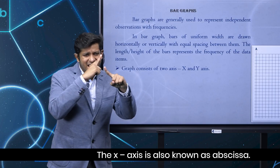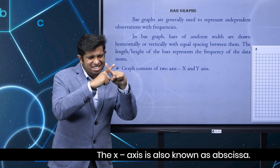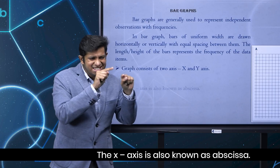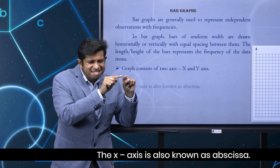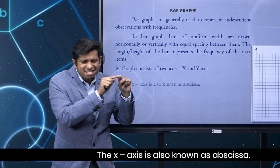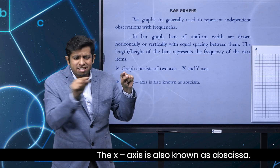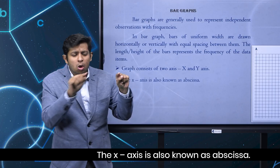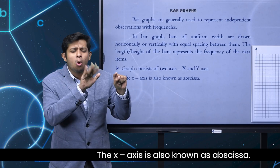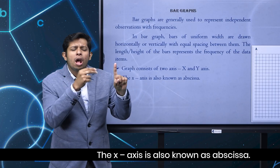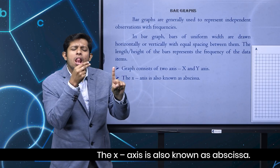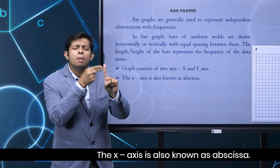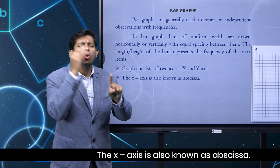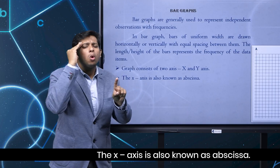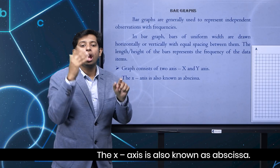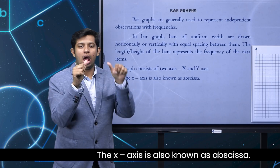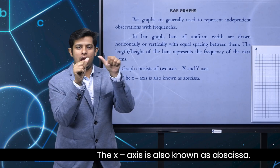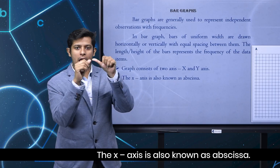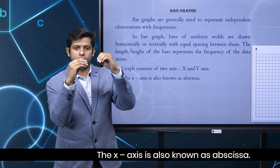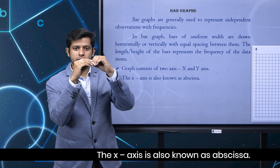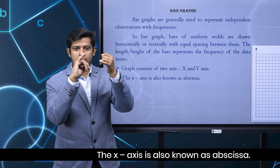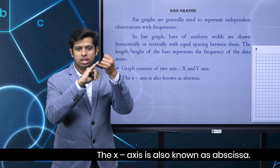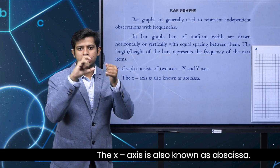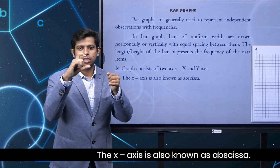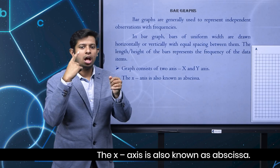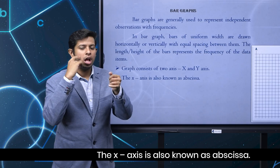The x-axis is also known as abscissa.